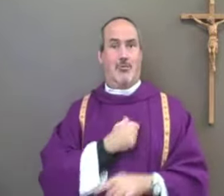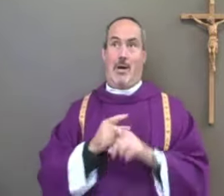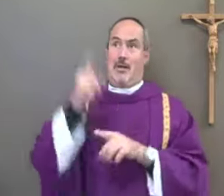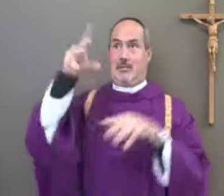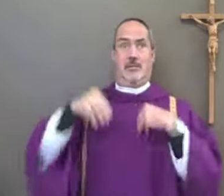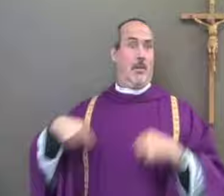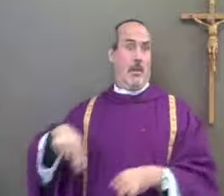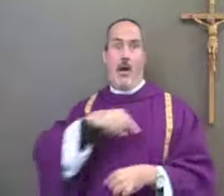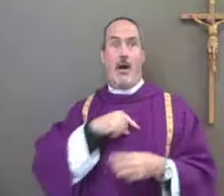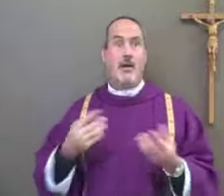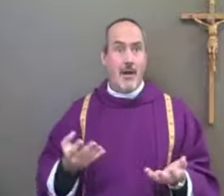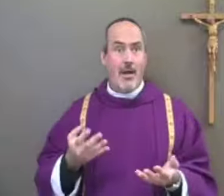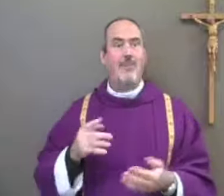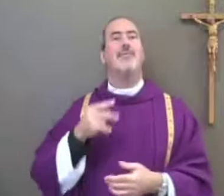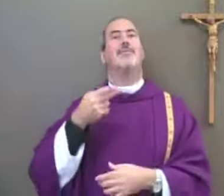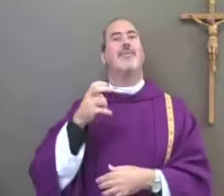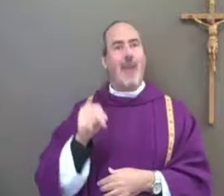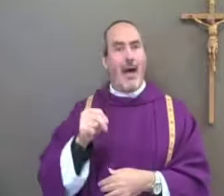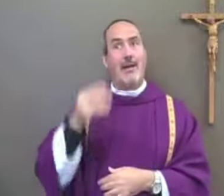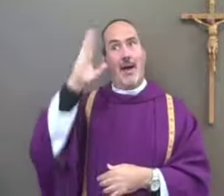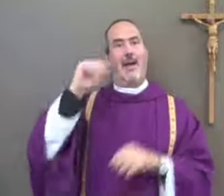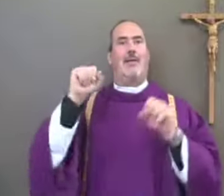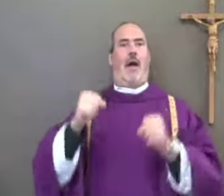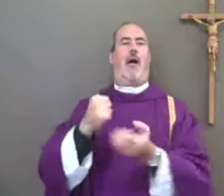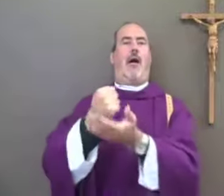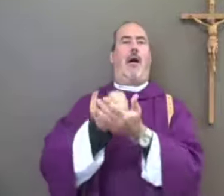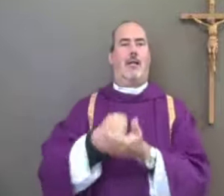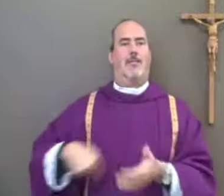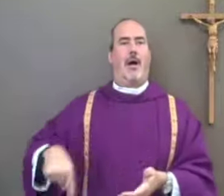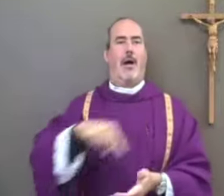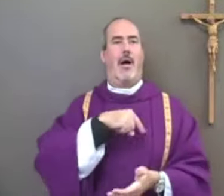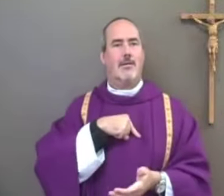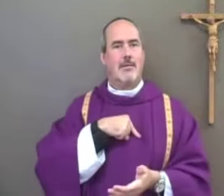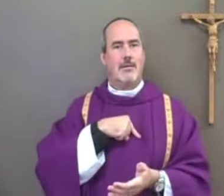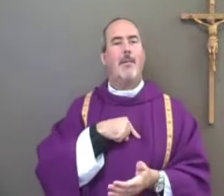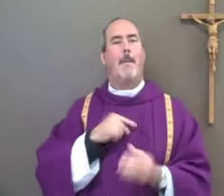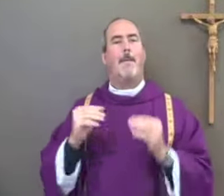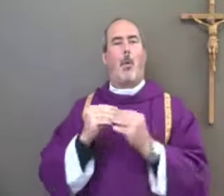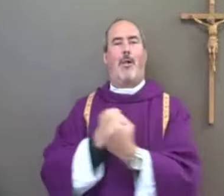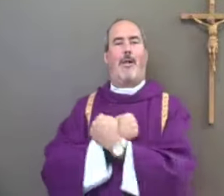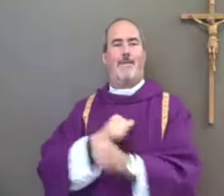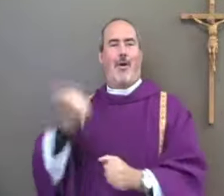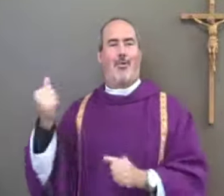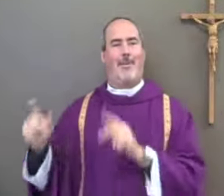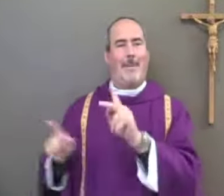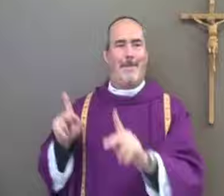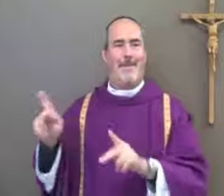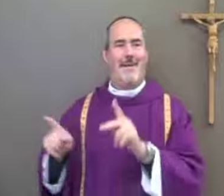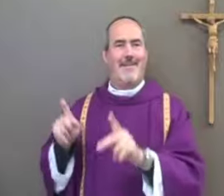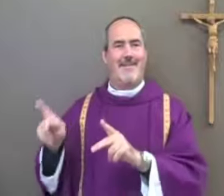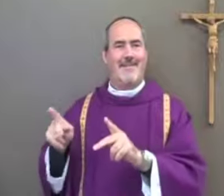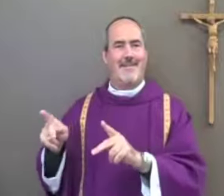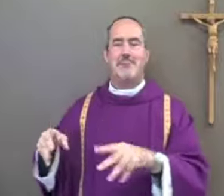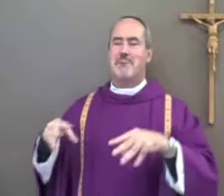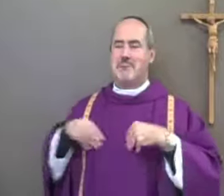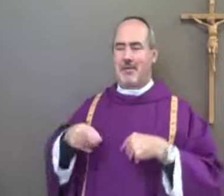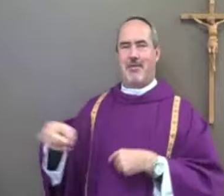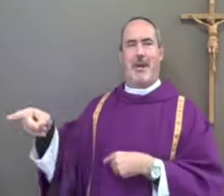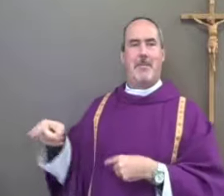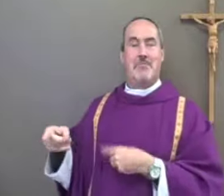more because God accepts us. And then He can help us love other people more and